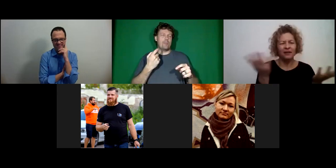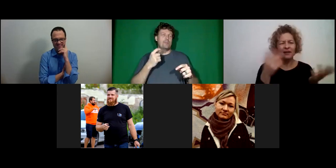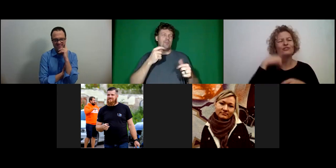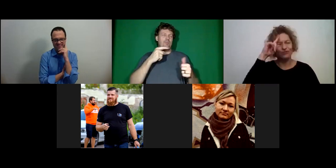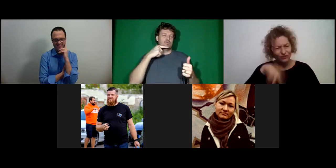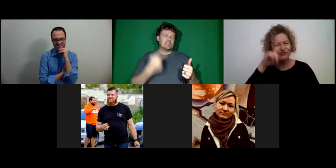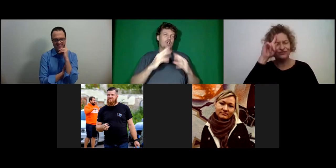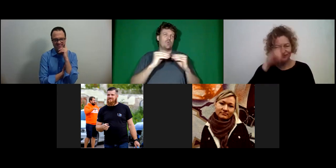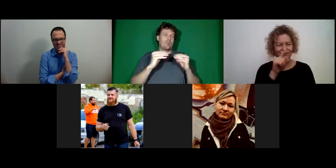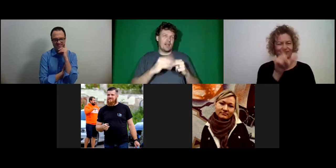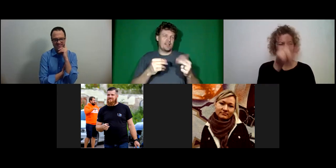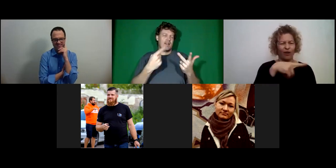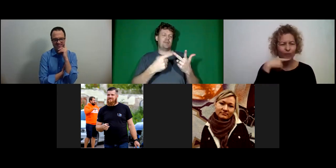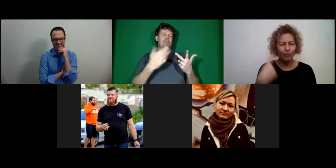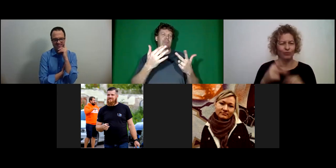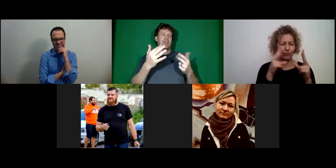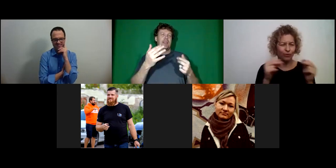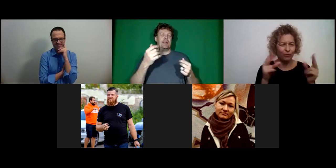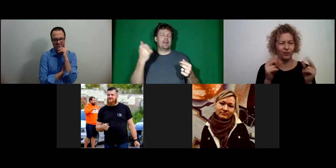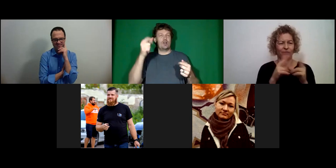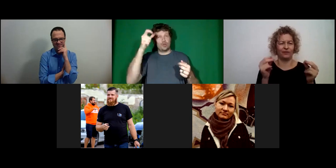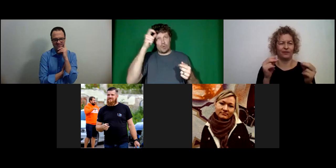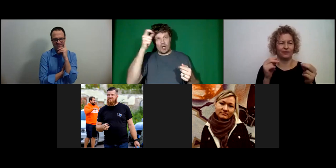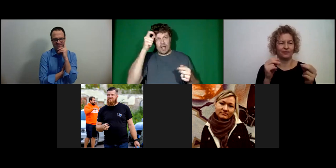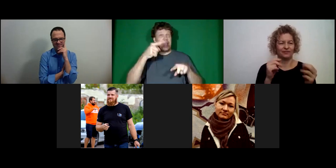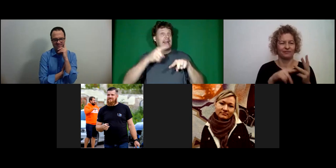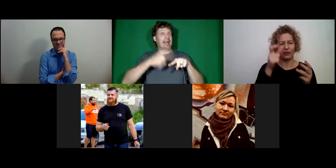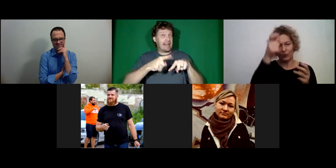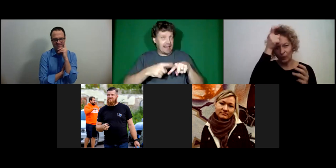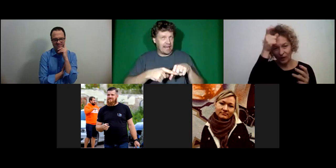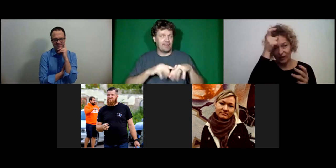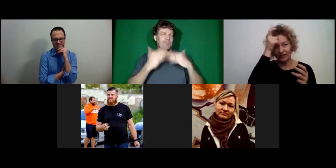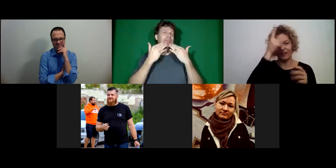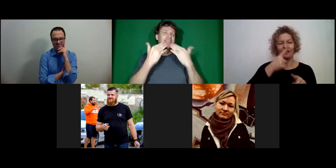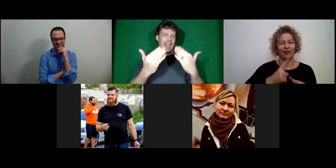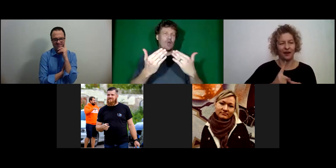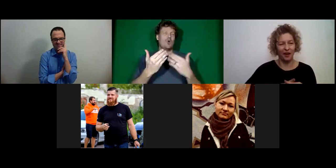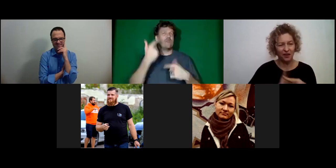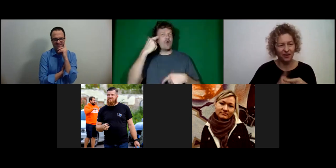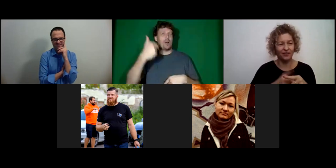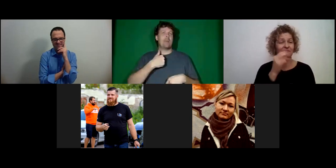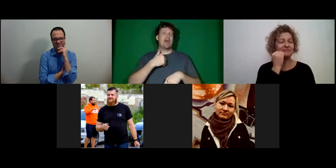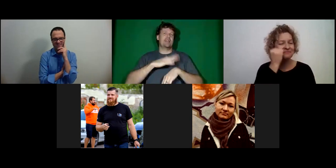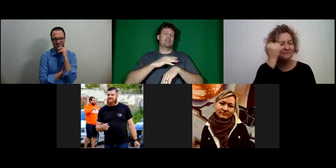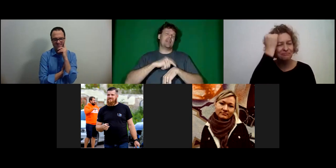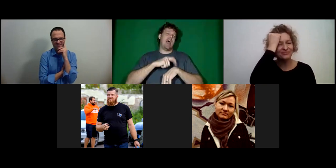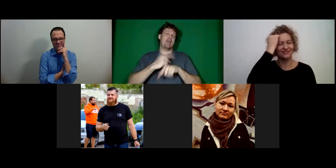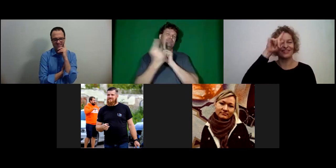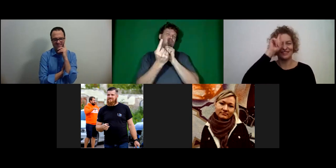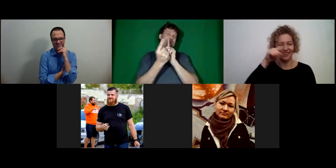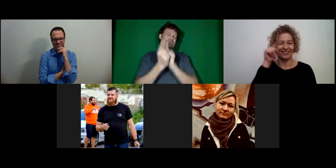who know me from Russia, from Romania, from Turkey, from Greece. Thank you